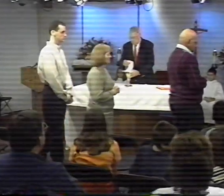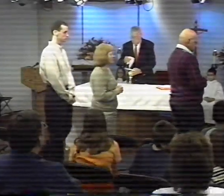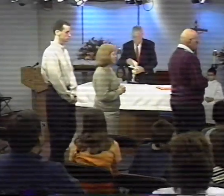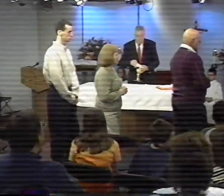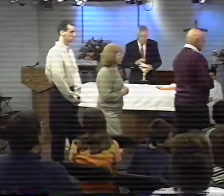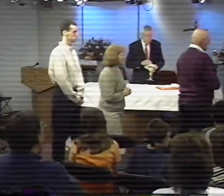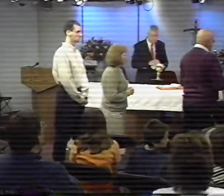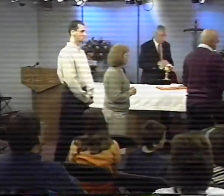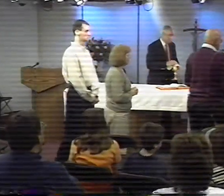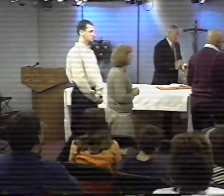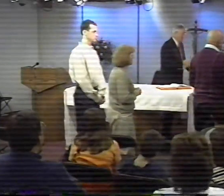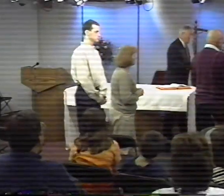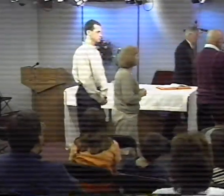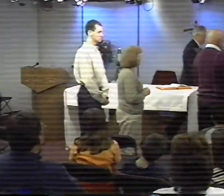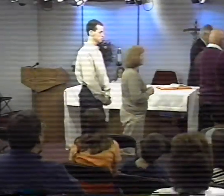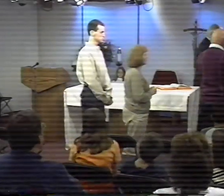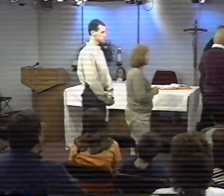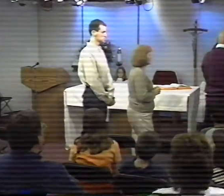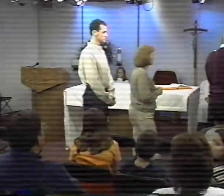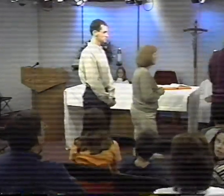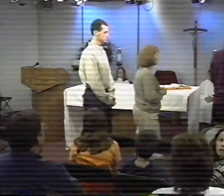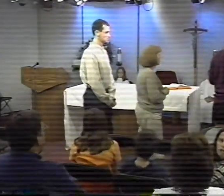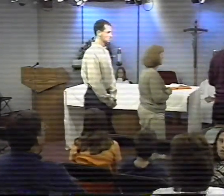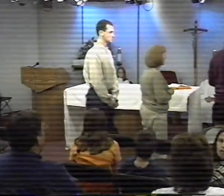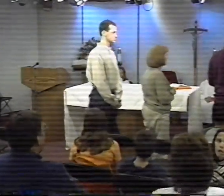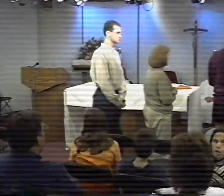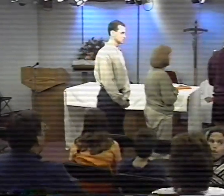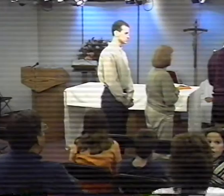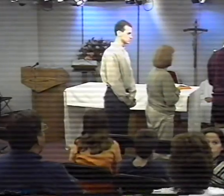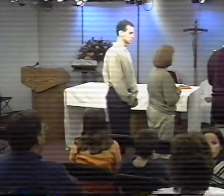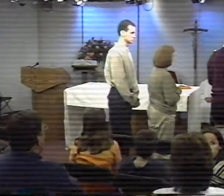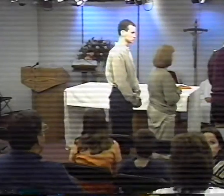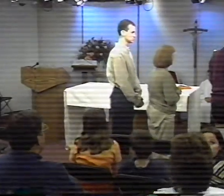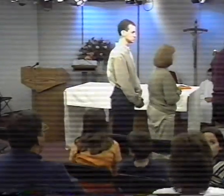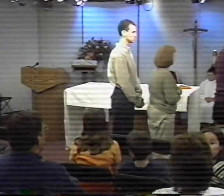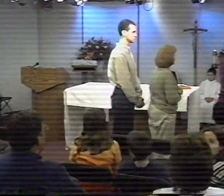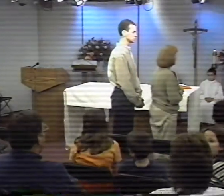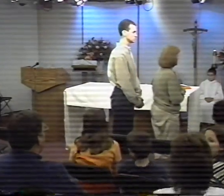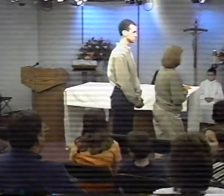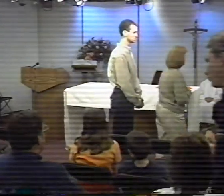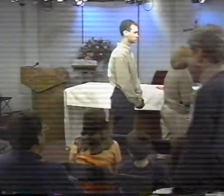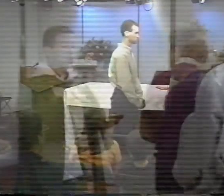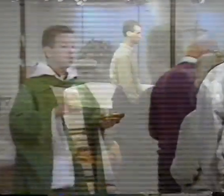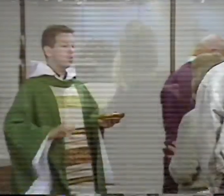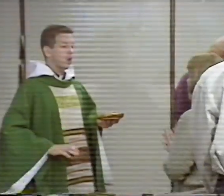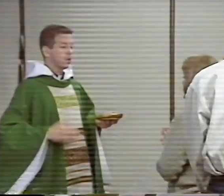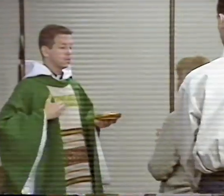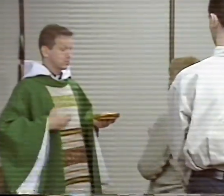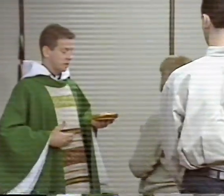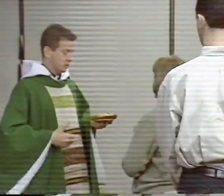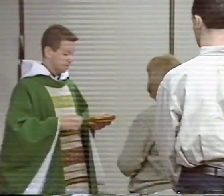your head upon my breast. I came